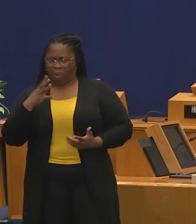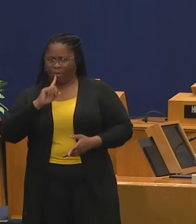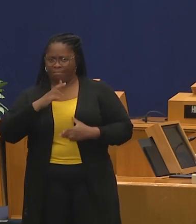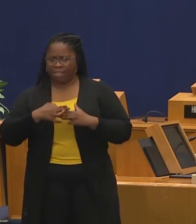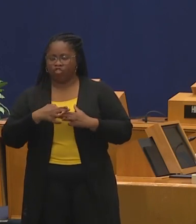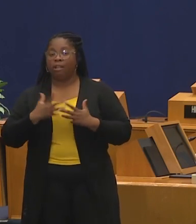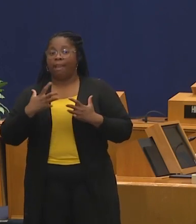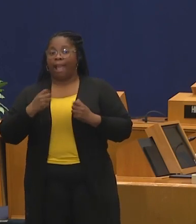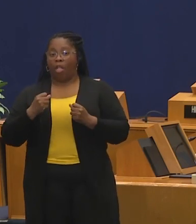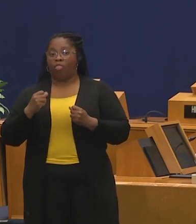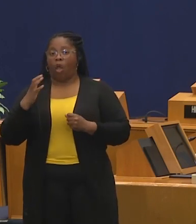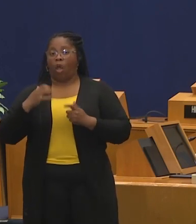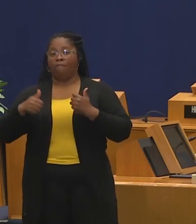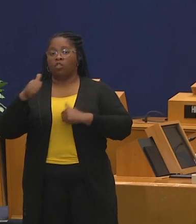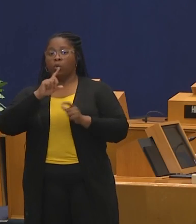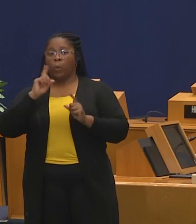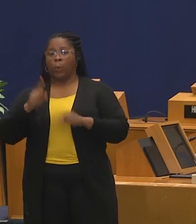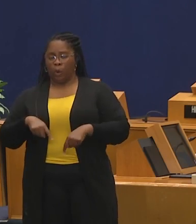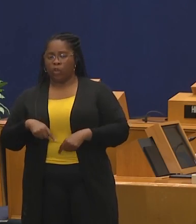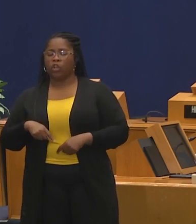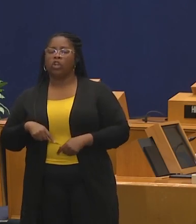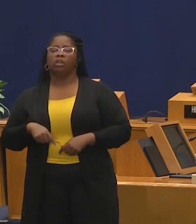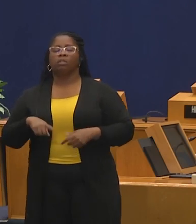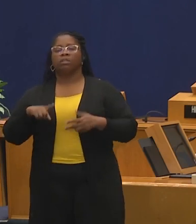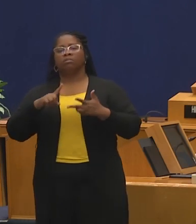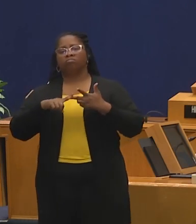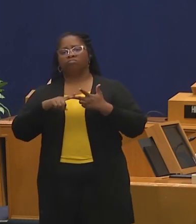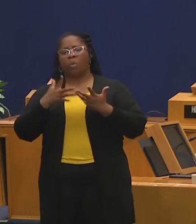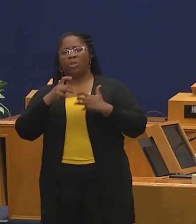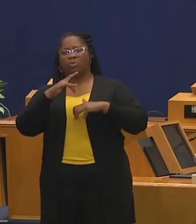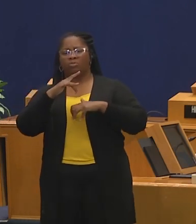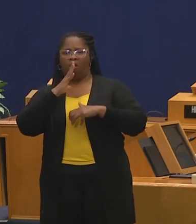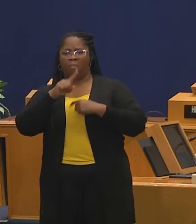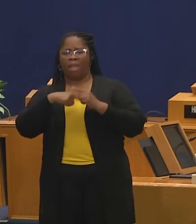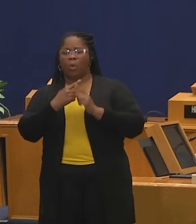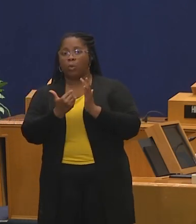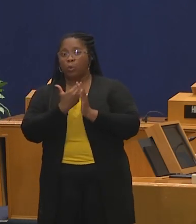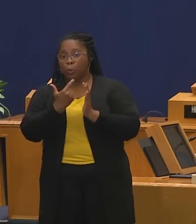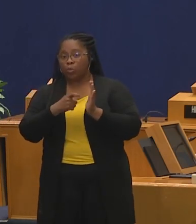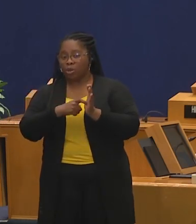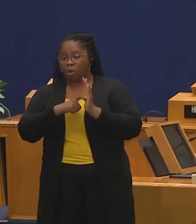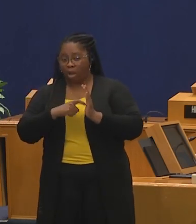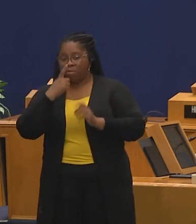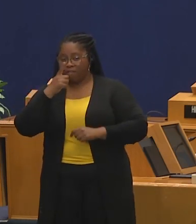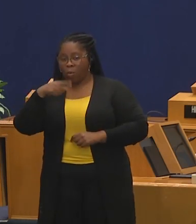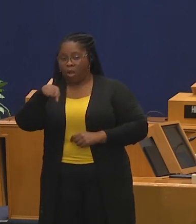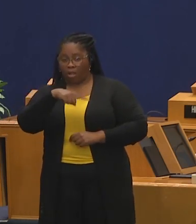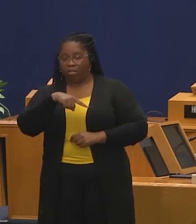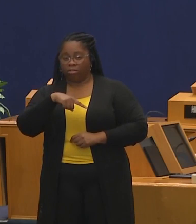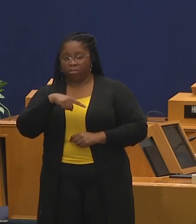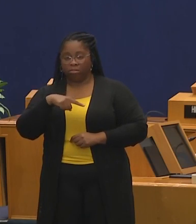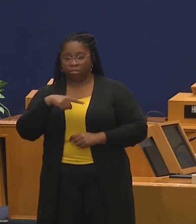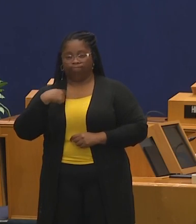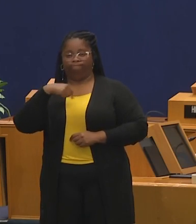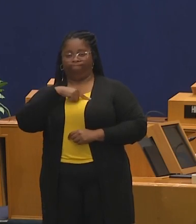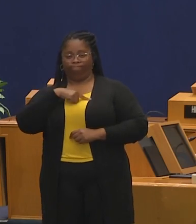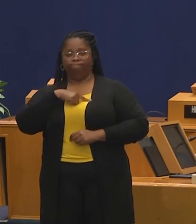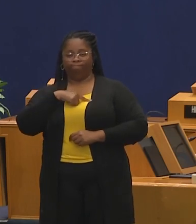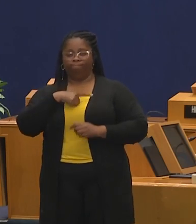order. I want to touch a little bit upon a new requirement for us to be using